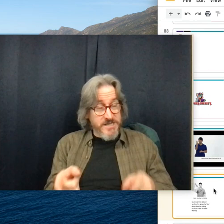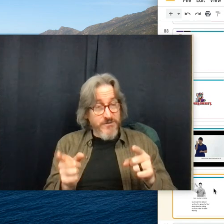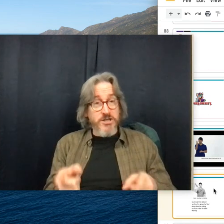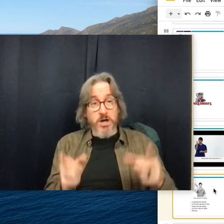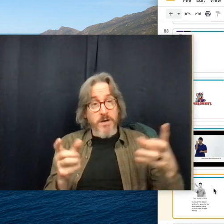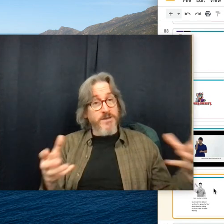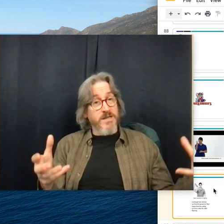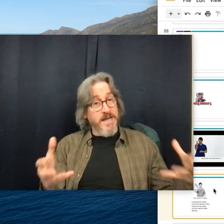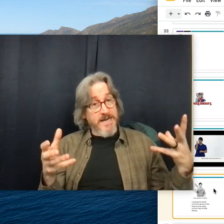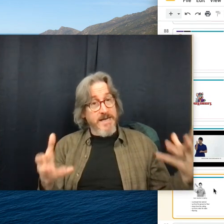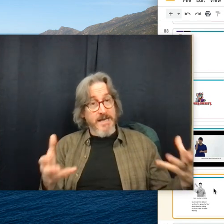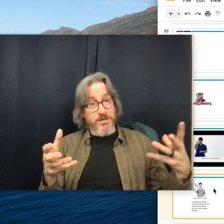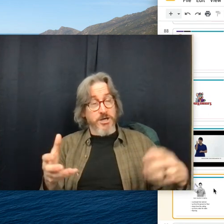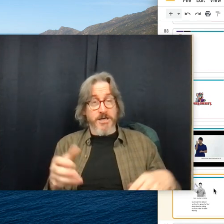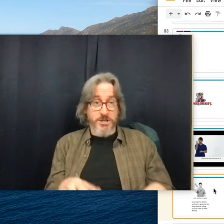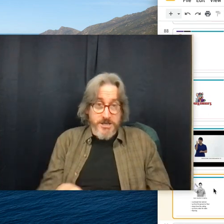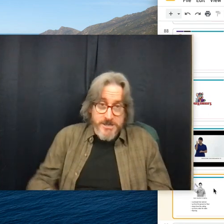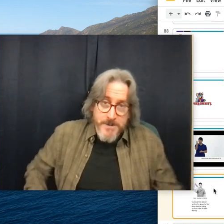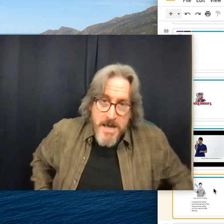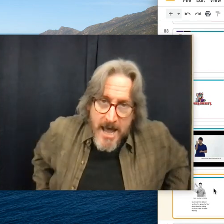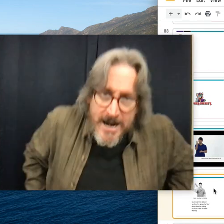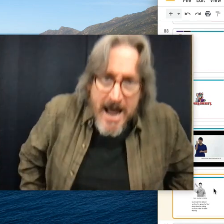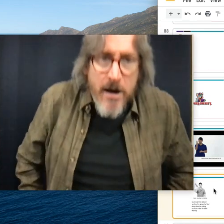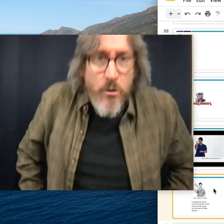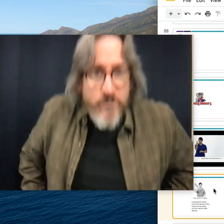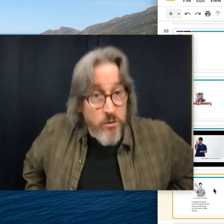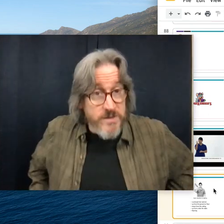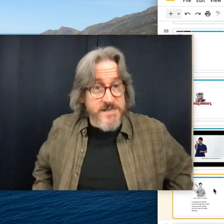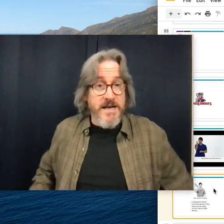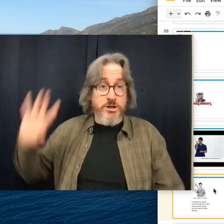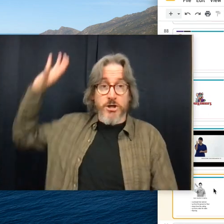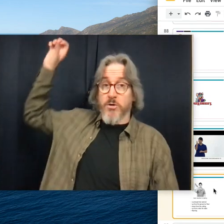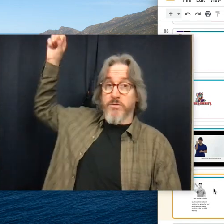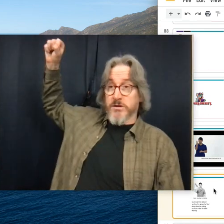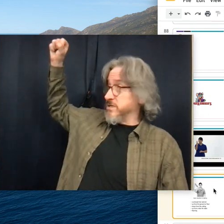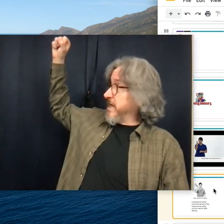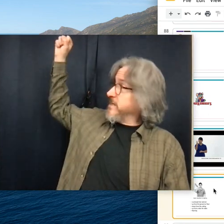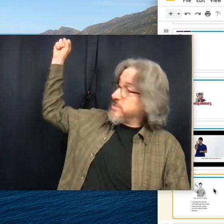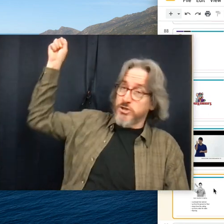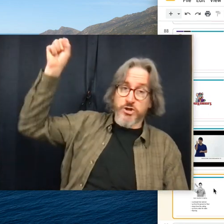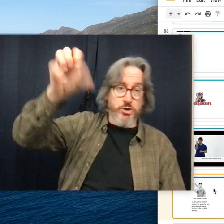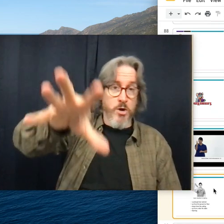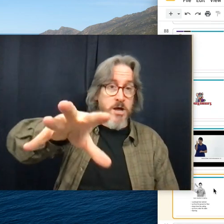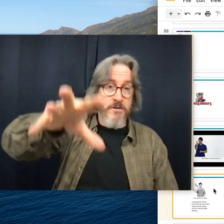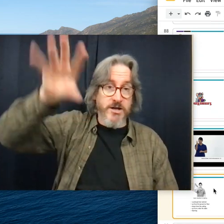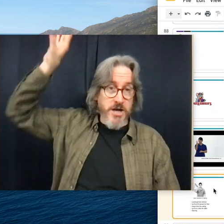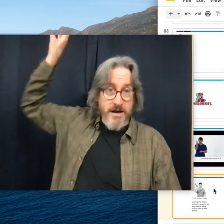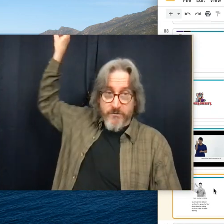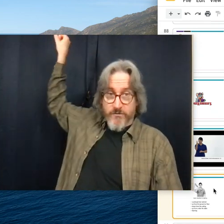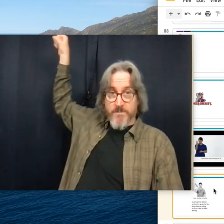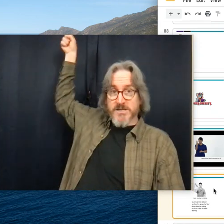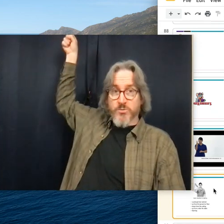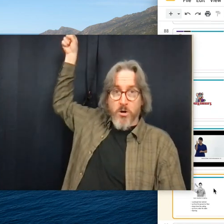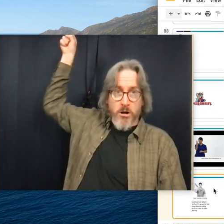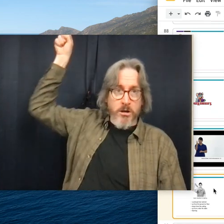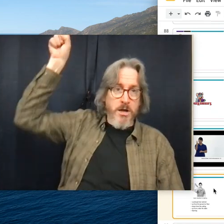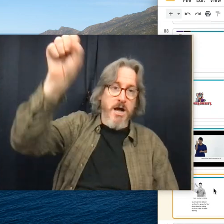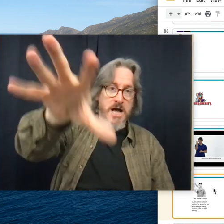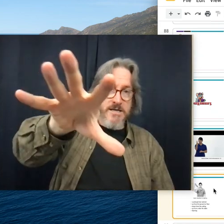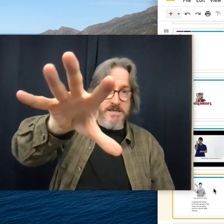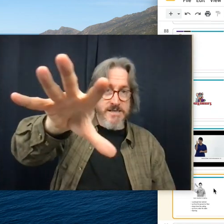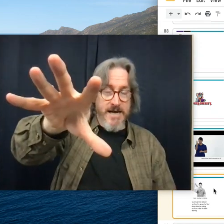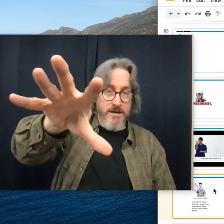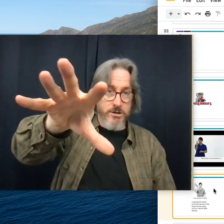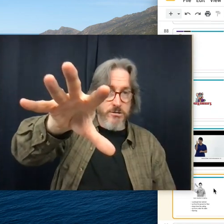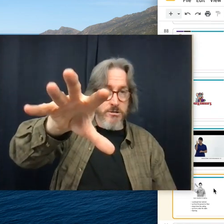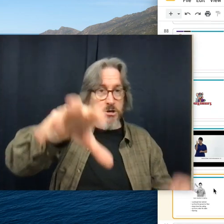they specifically talk about the lighting in Chuck E. Cheese. And how, for the stage show, there's lights that shine from this wall